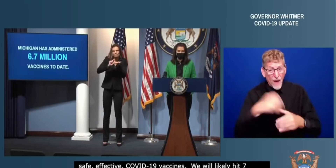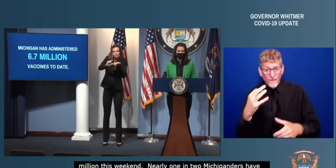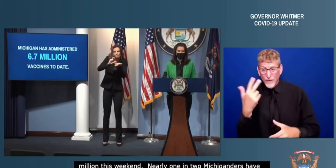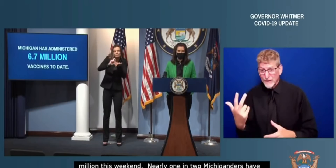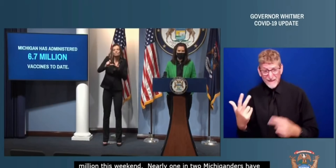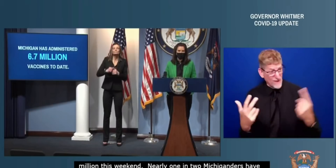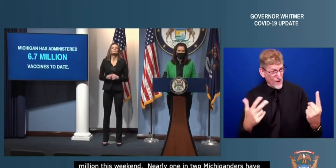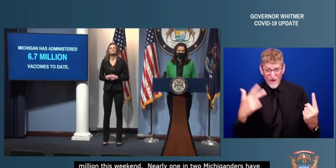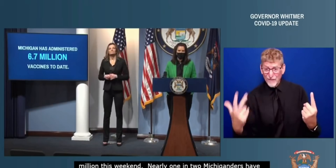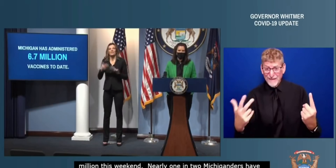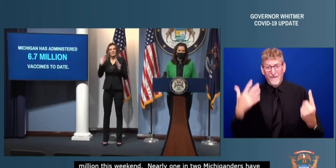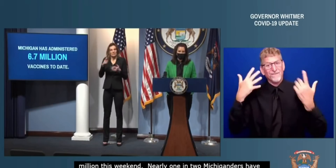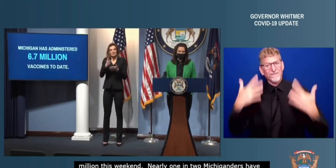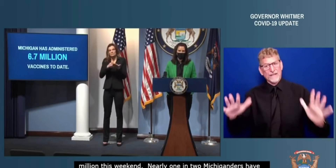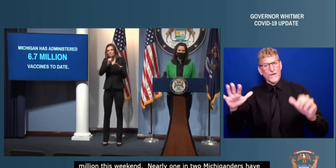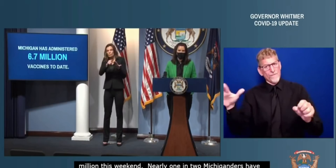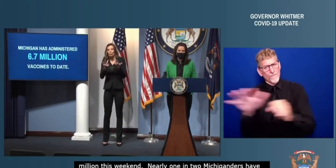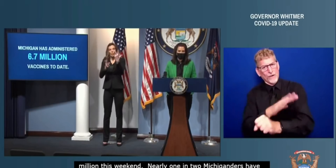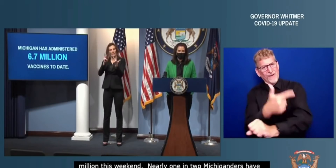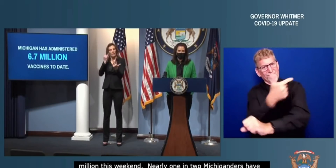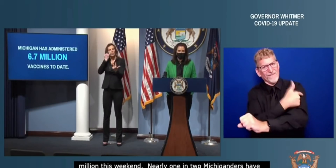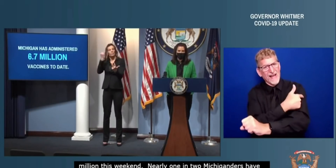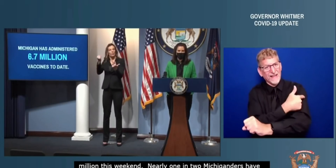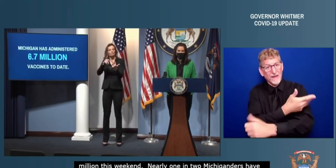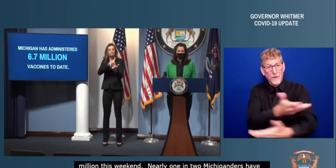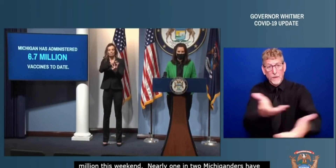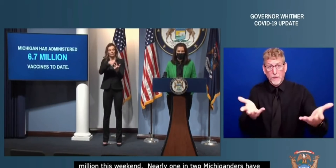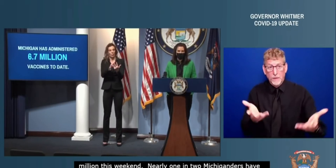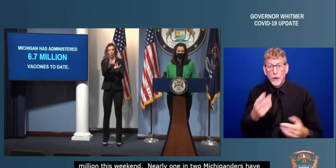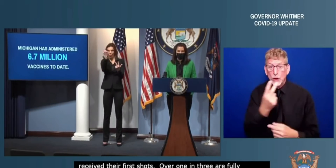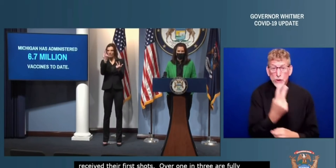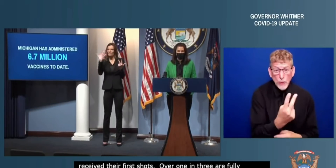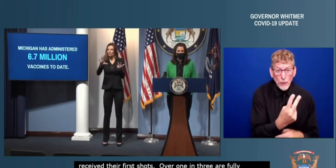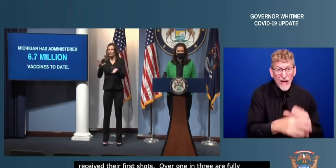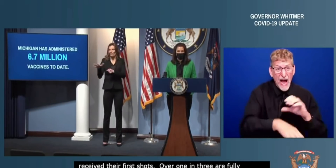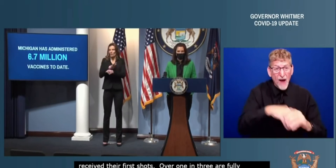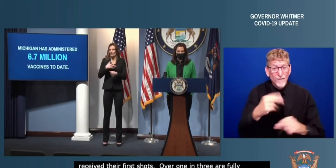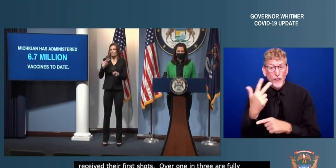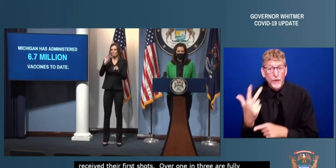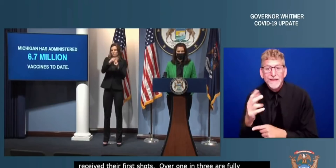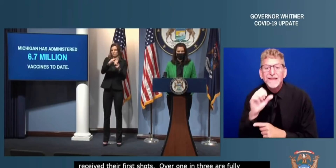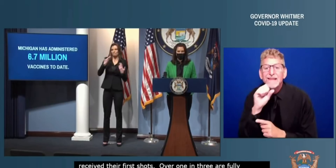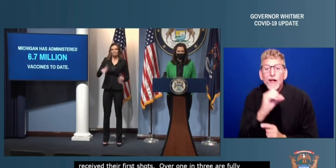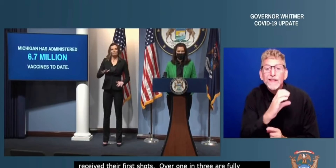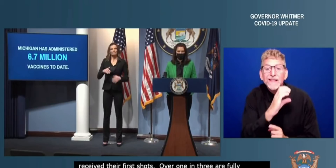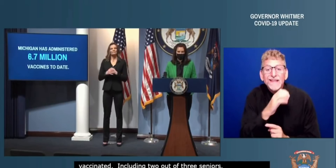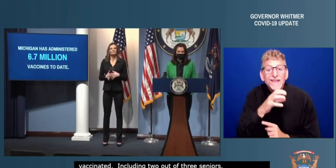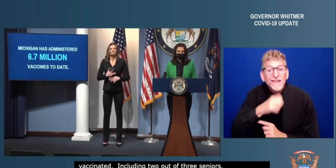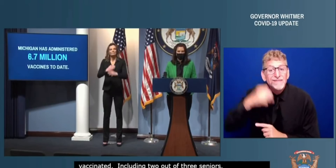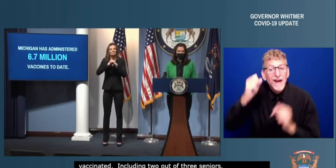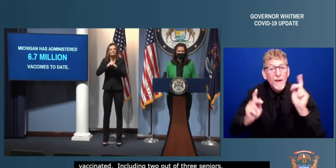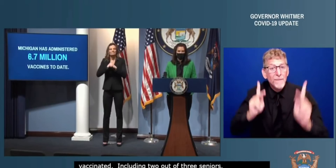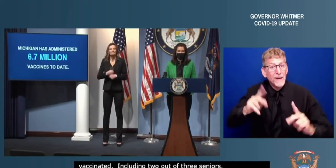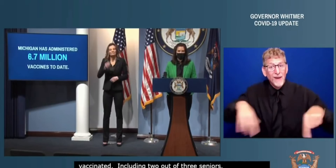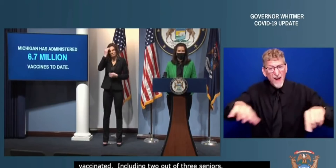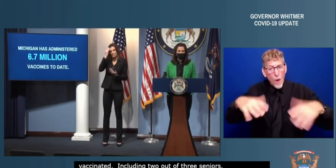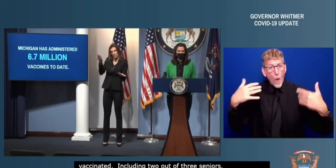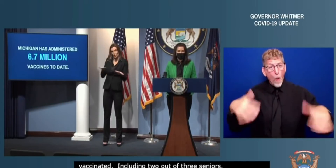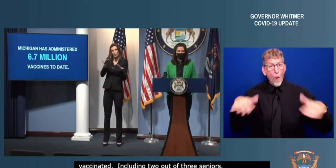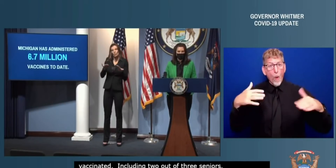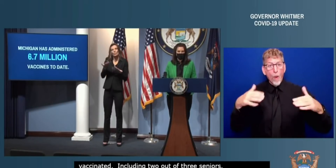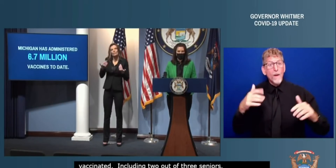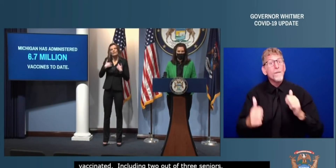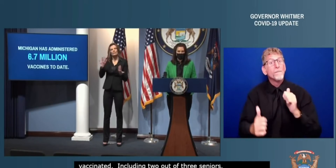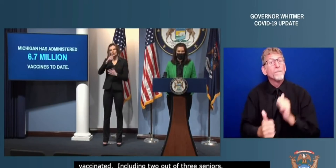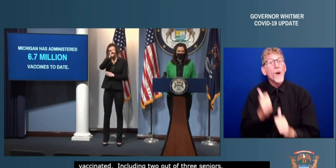3 seniors. We have the second most effective FEMA community vaccination site in the U.S., and we are